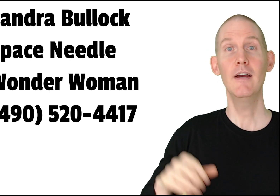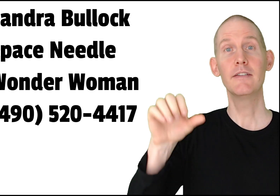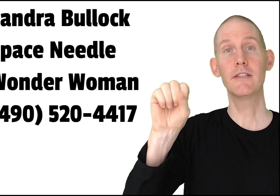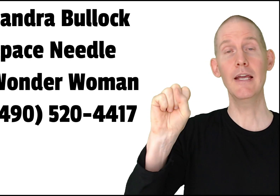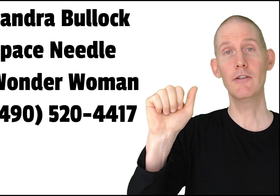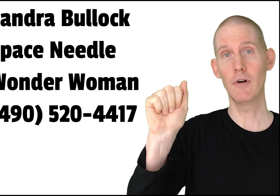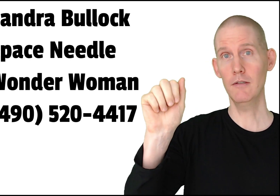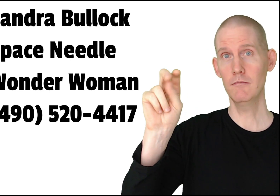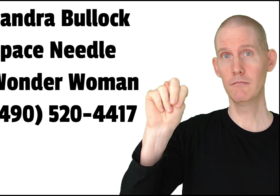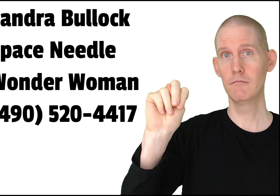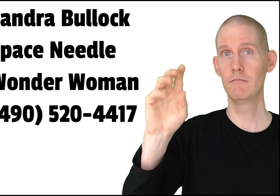Sandra